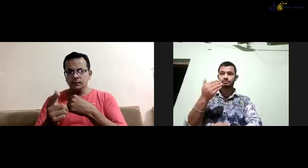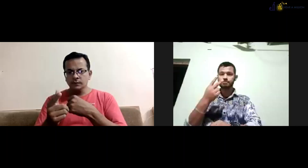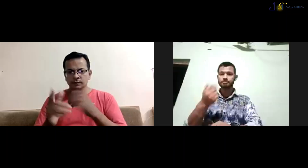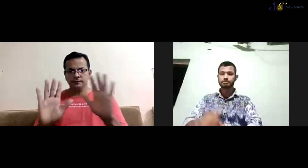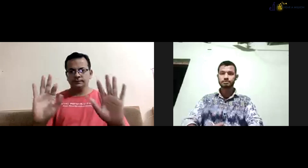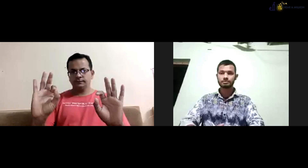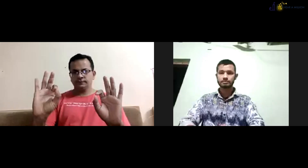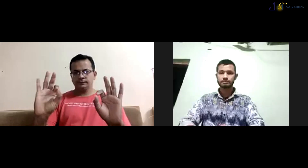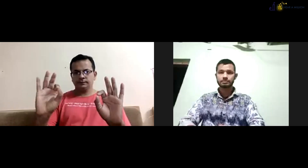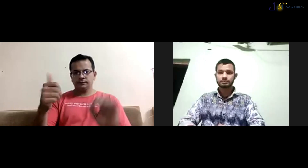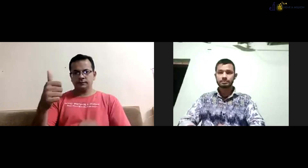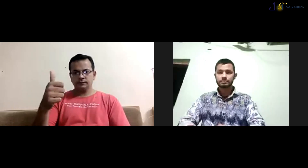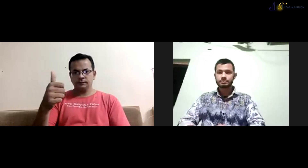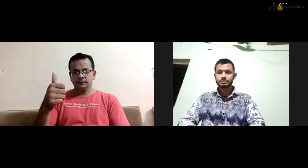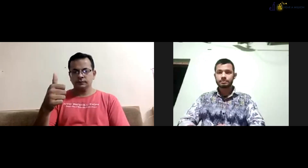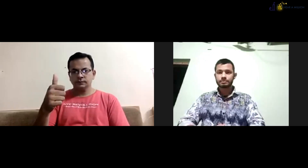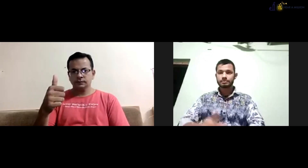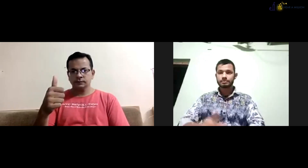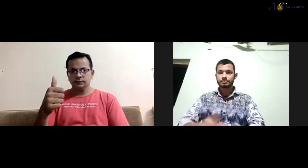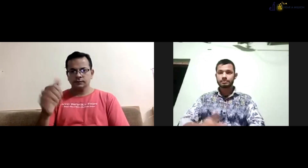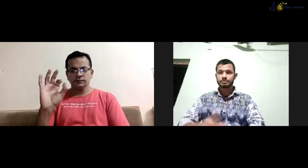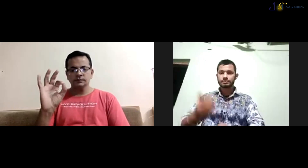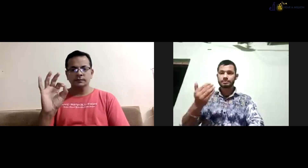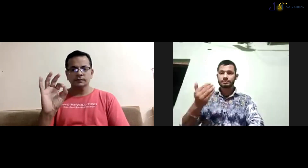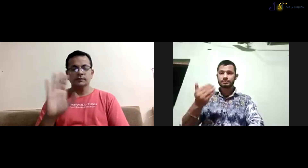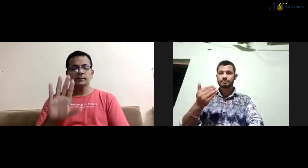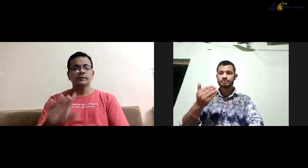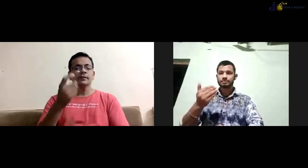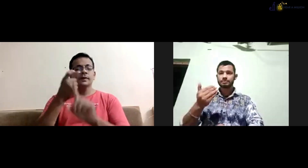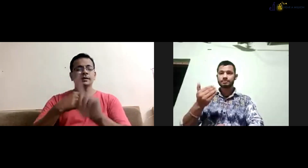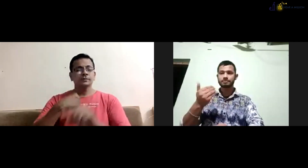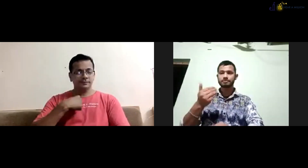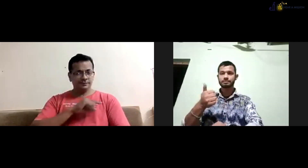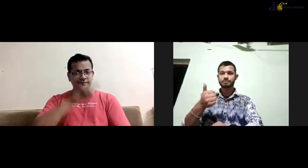Hello, Tushar. Yeah. Okay. Great. We have Sarjan.